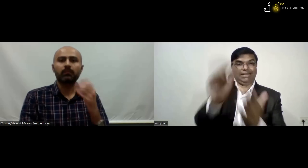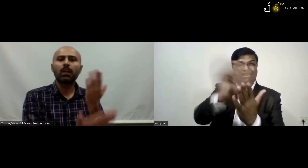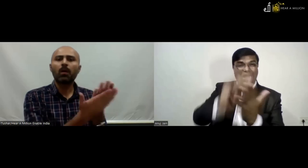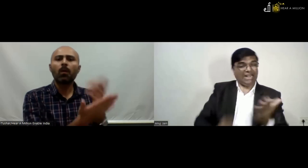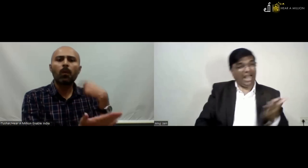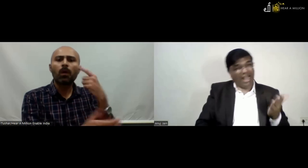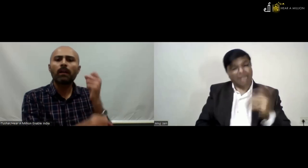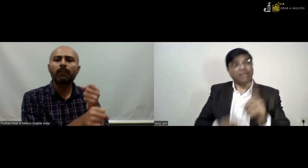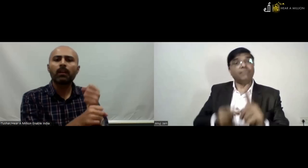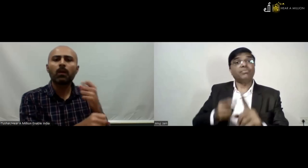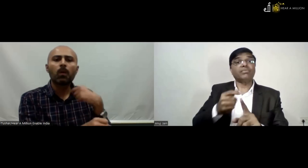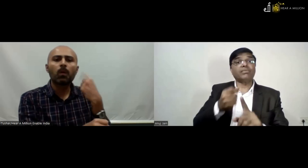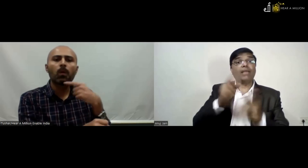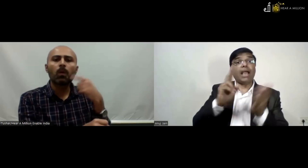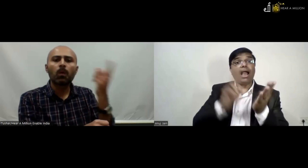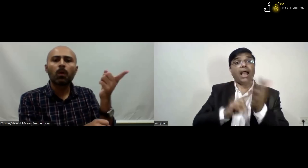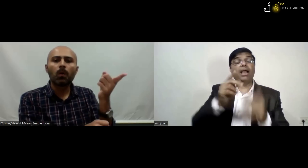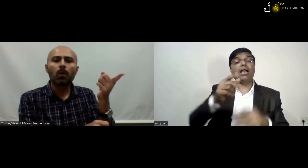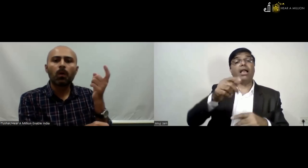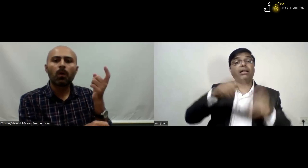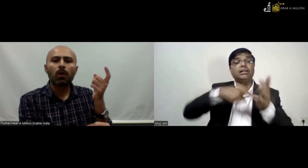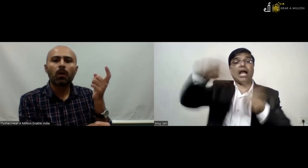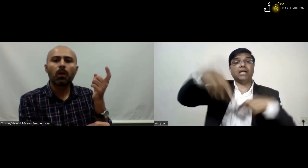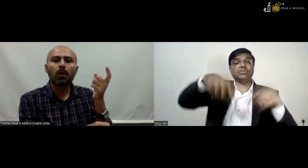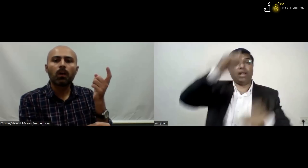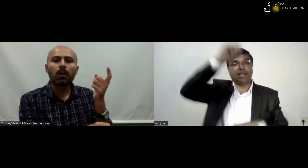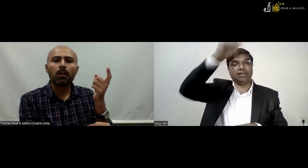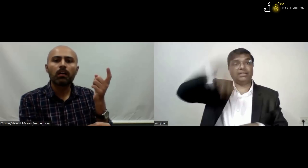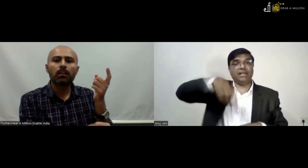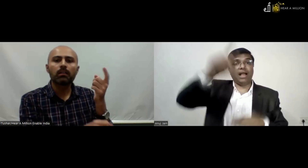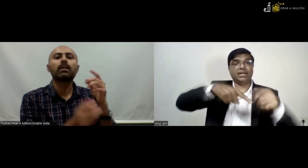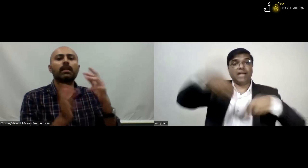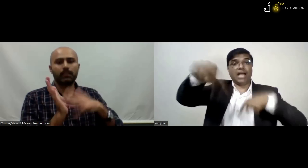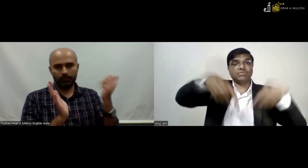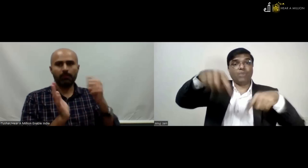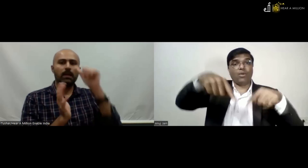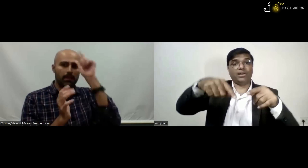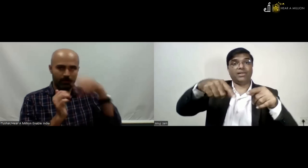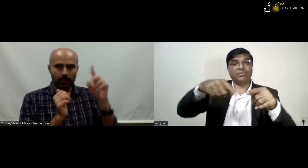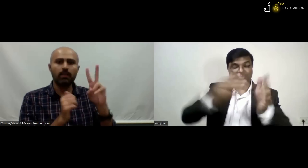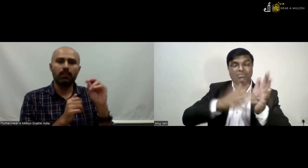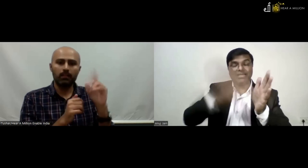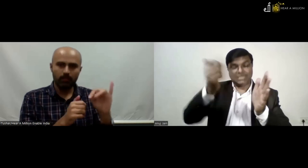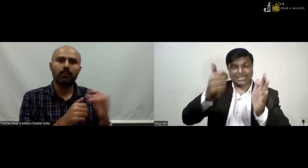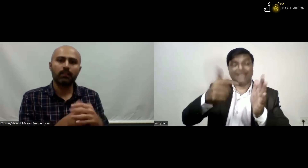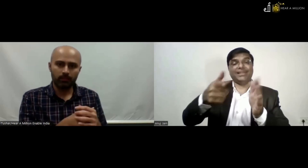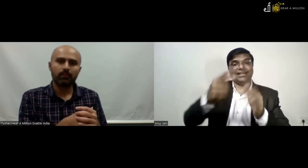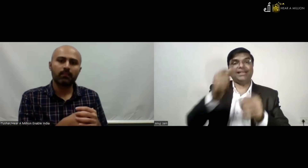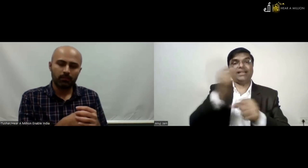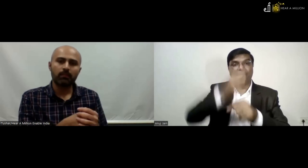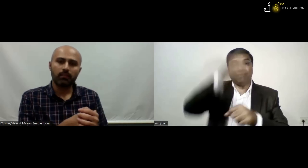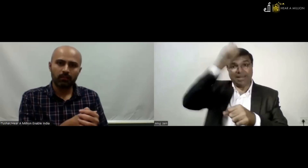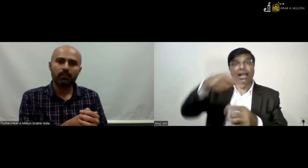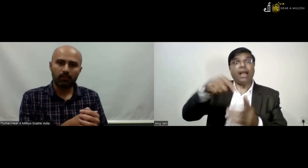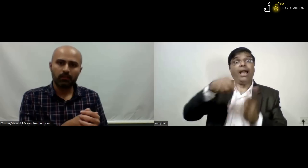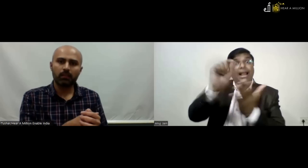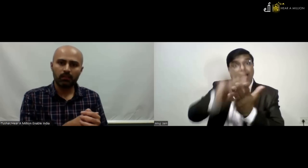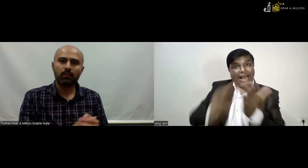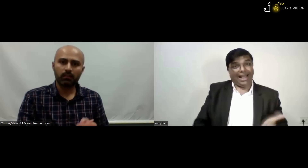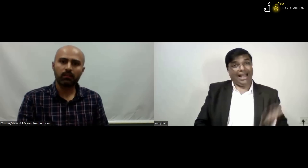people making accidents? So again, the Union Ministry for Road